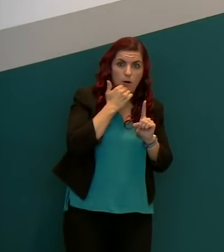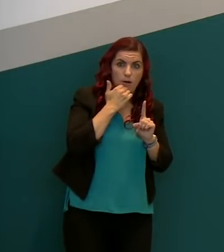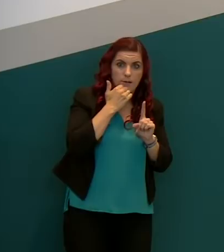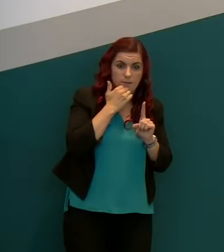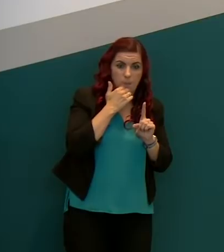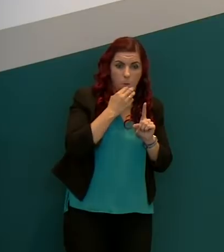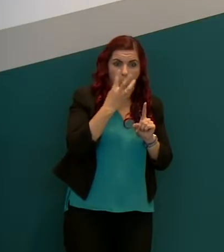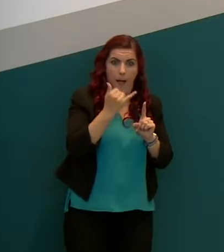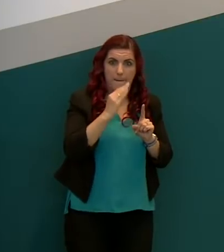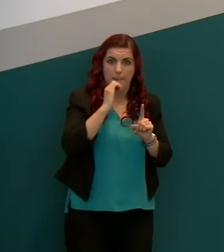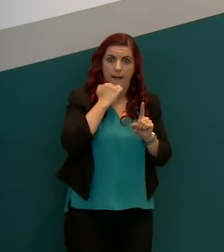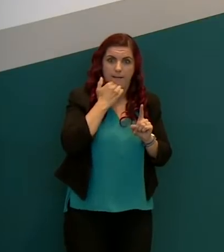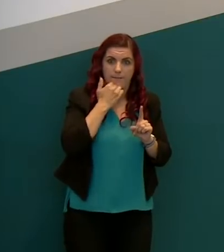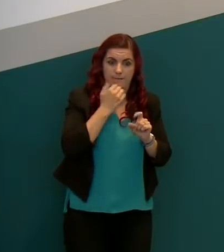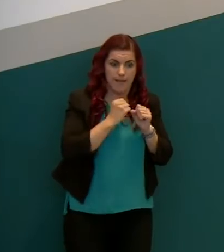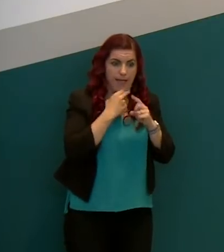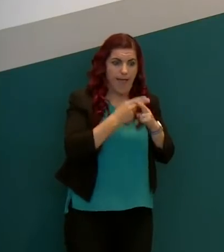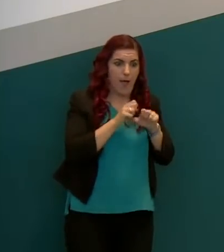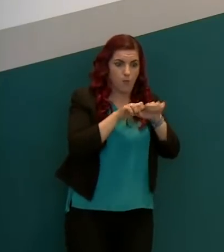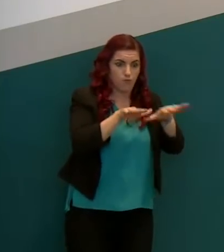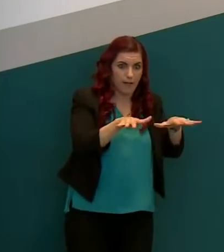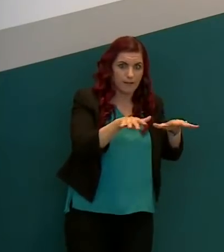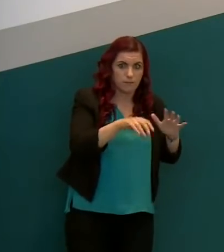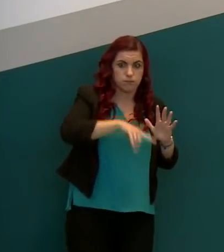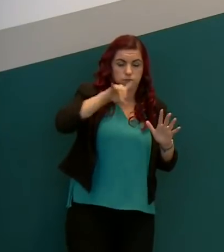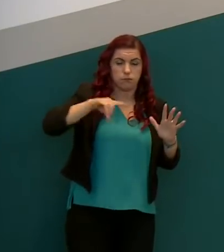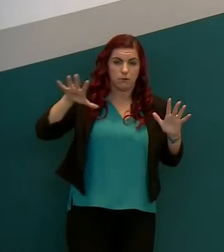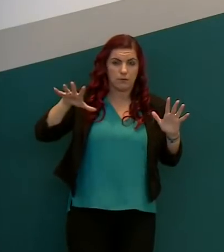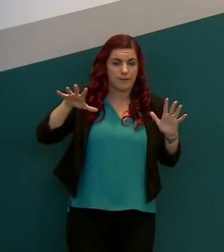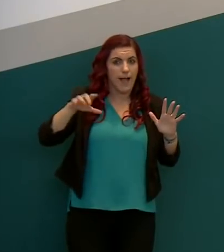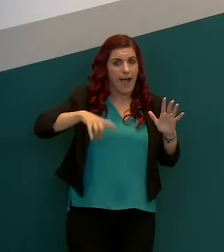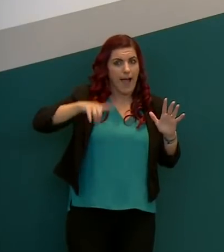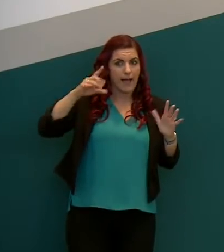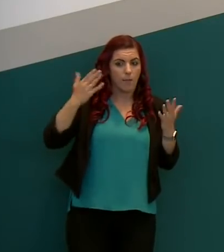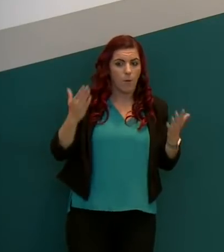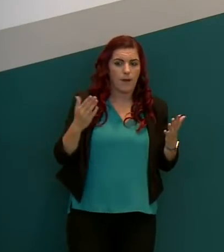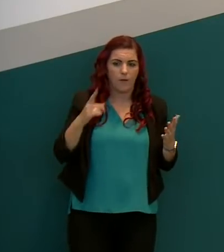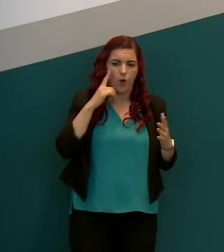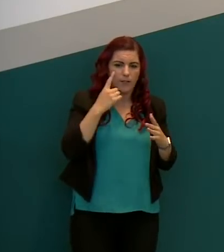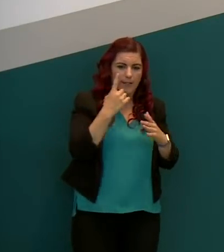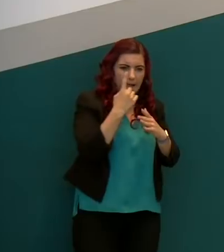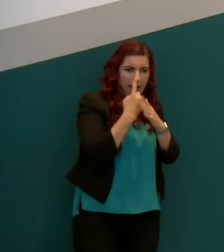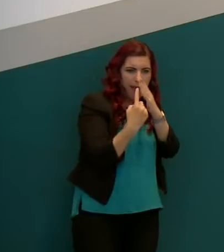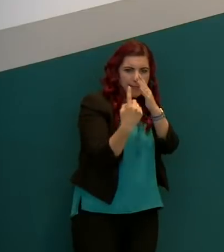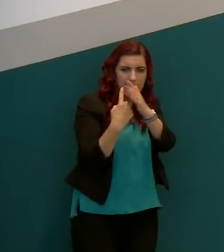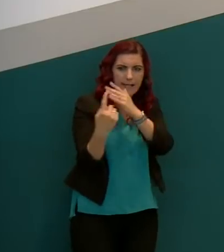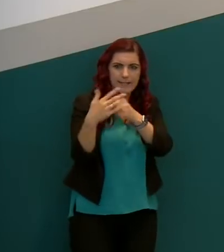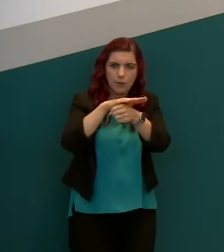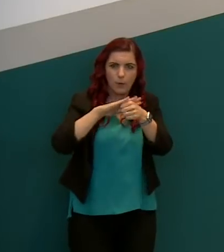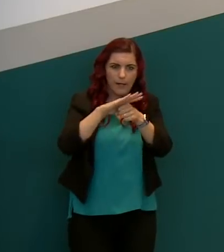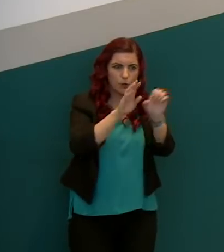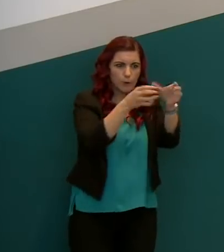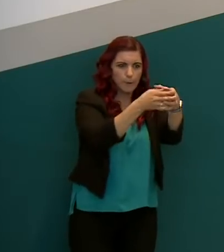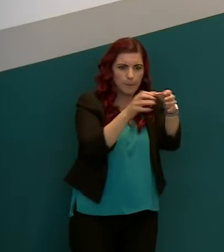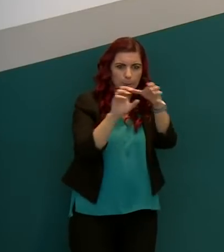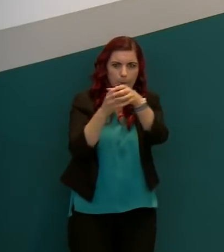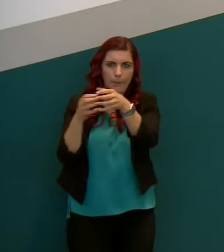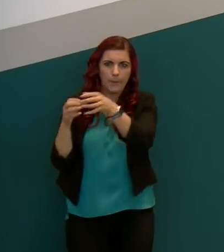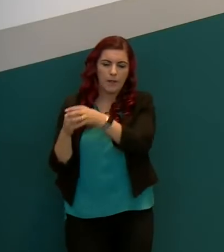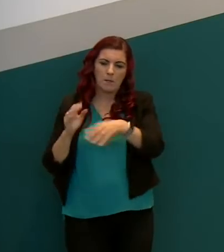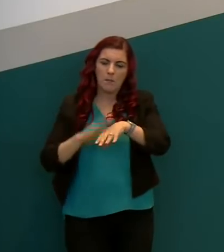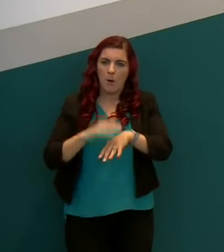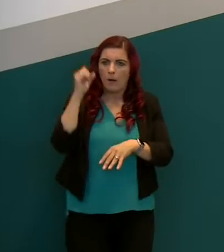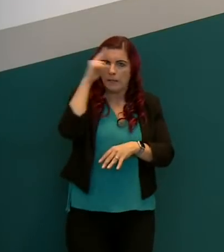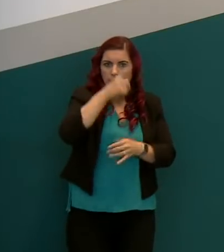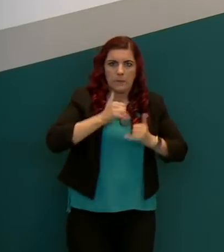under these circumstances is not particularly valid. And if we look at the isolated cases alone, it's even more difficult